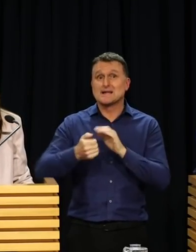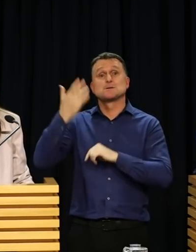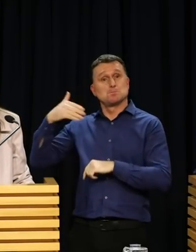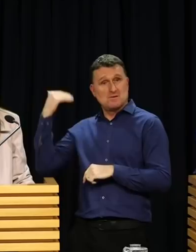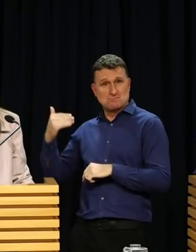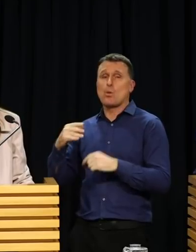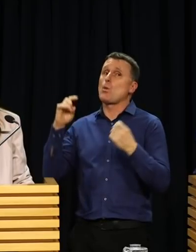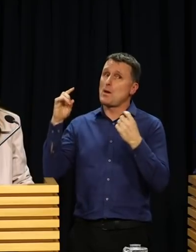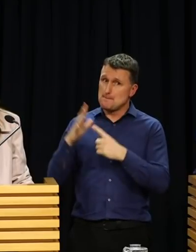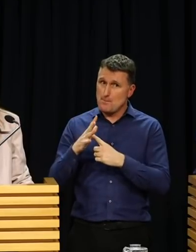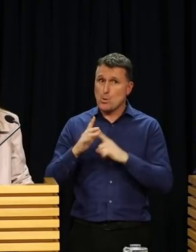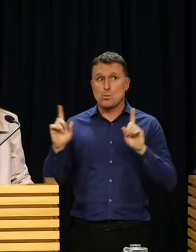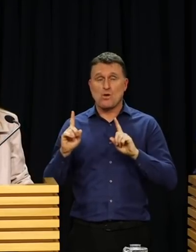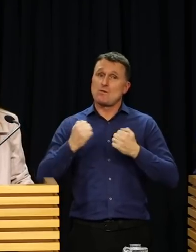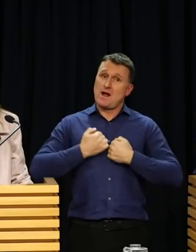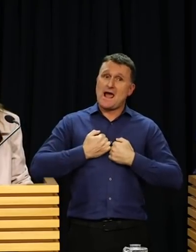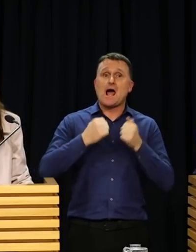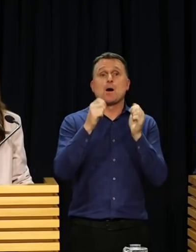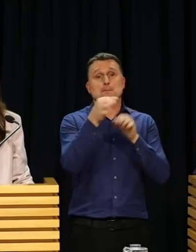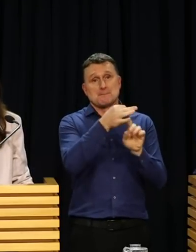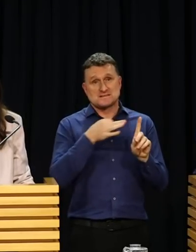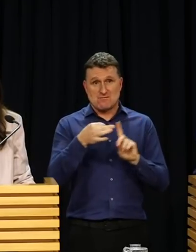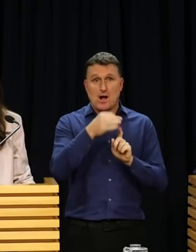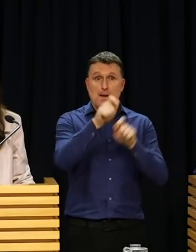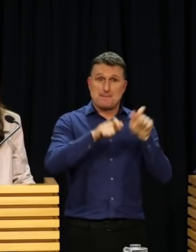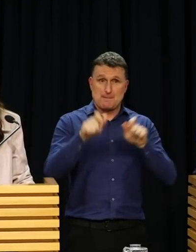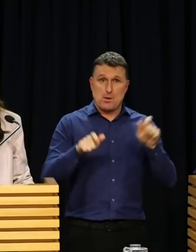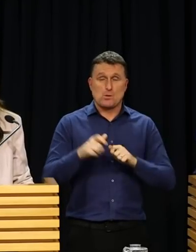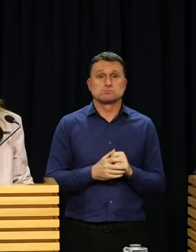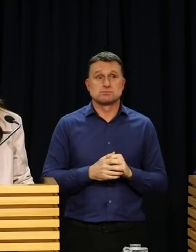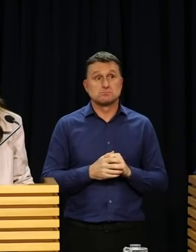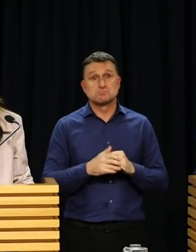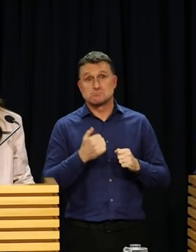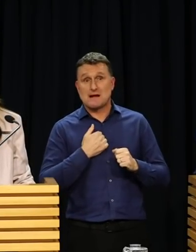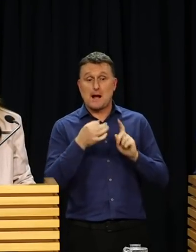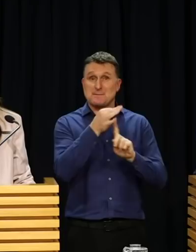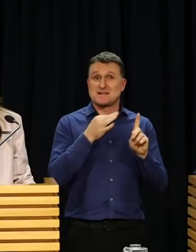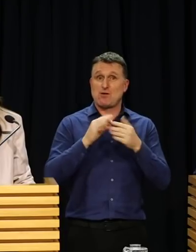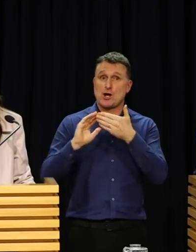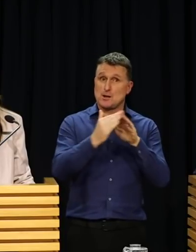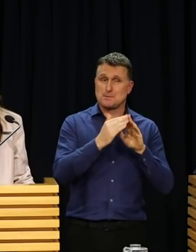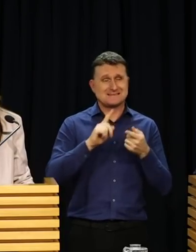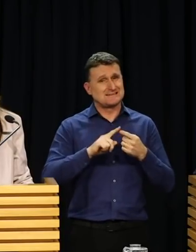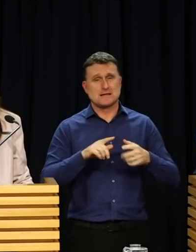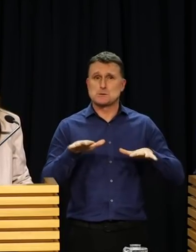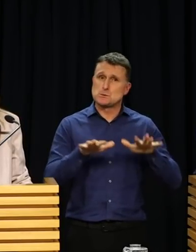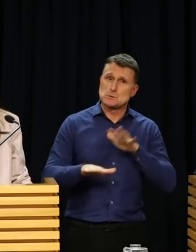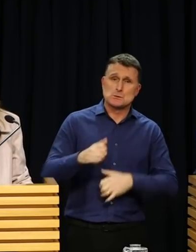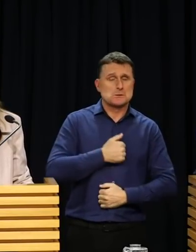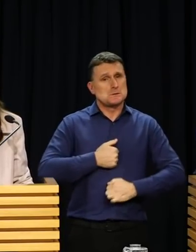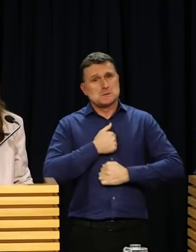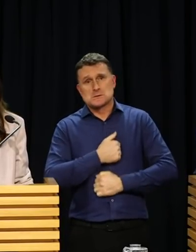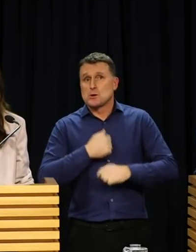to Pacific peoples. To this day, many members of our Pacific community still struggle to talk about their